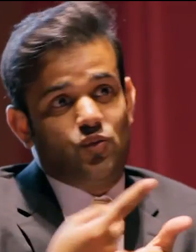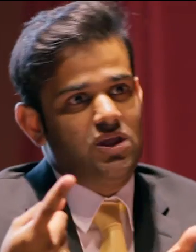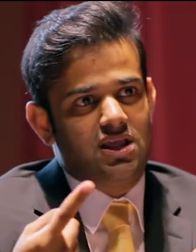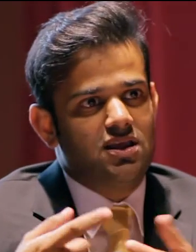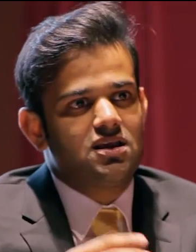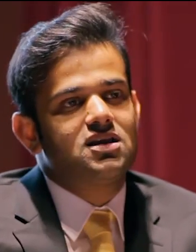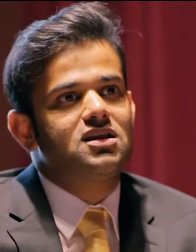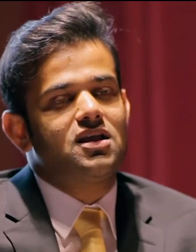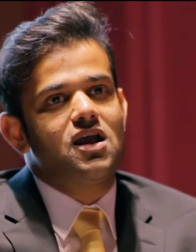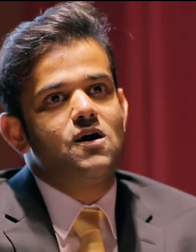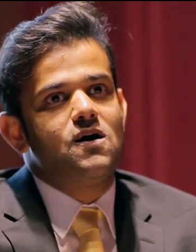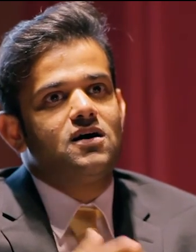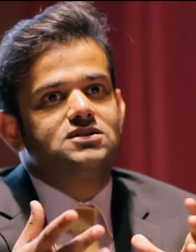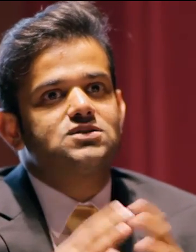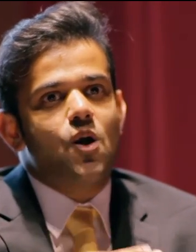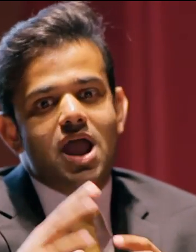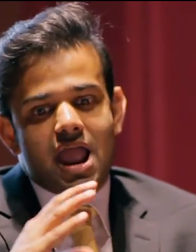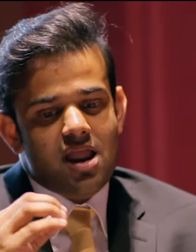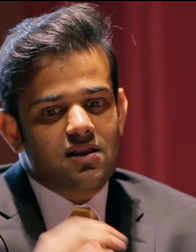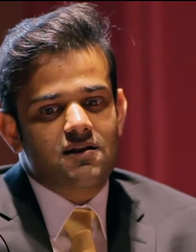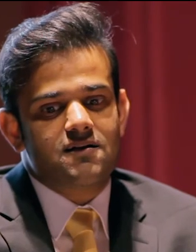that started, and that weekly